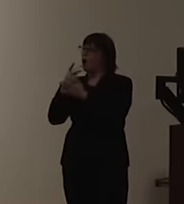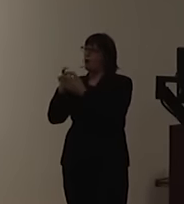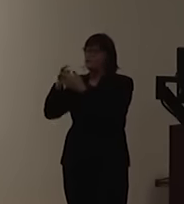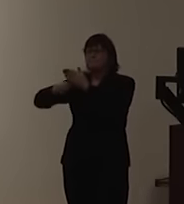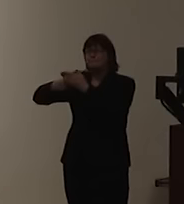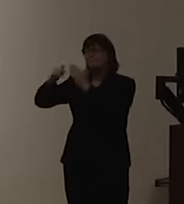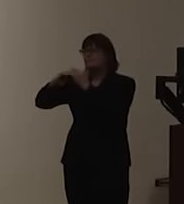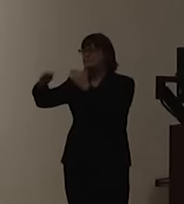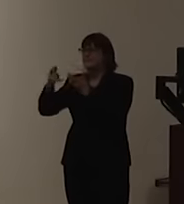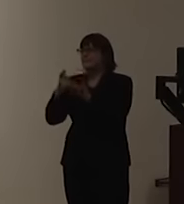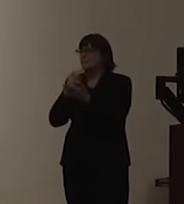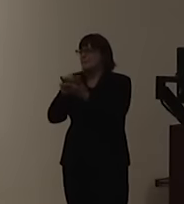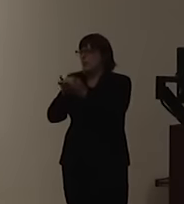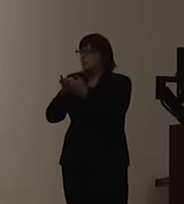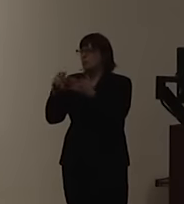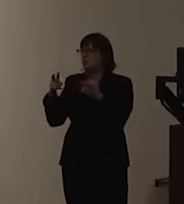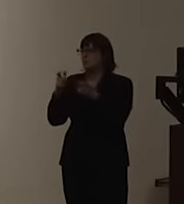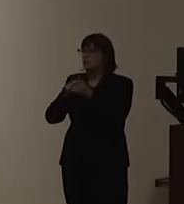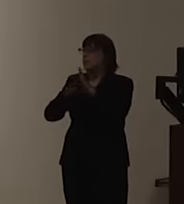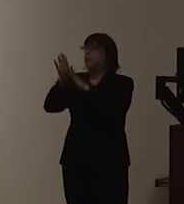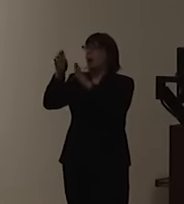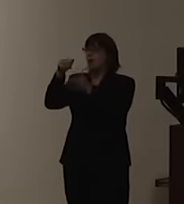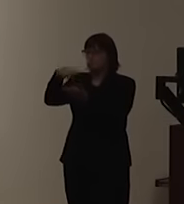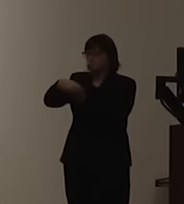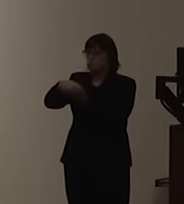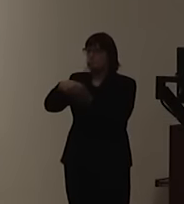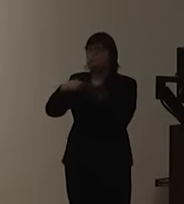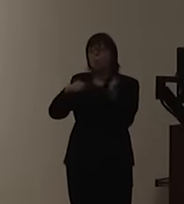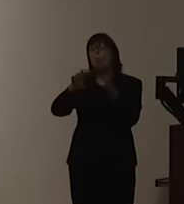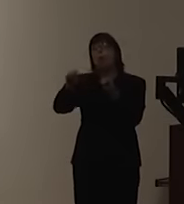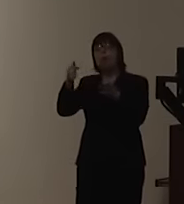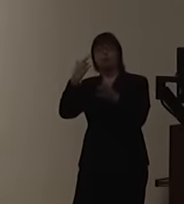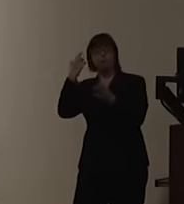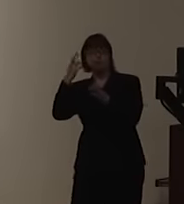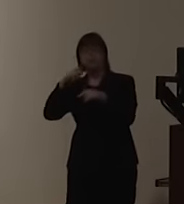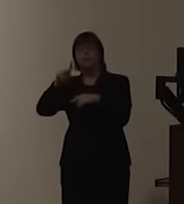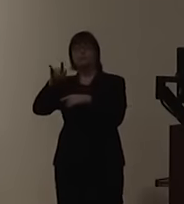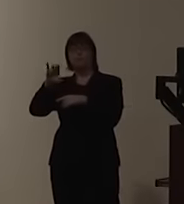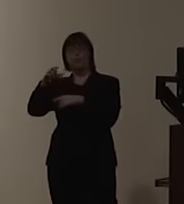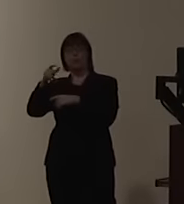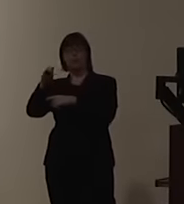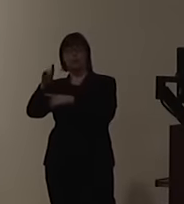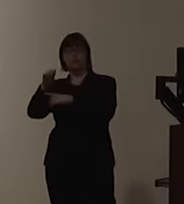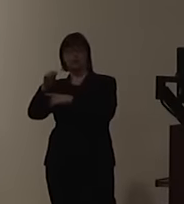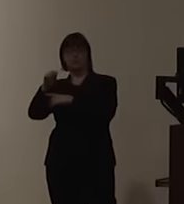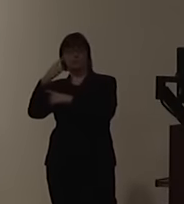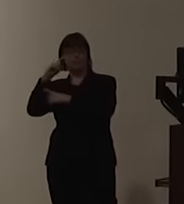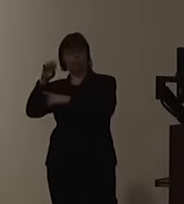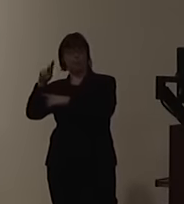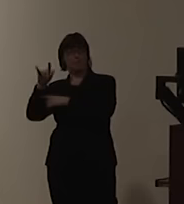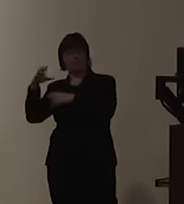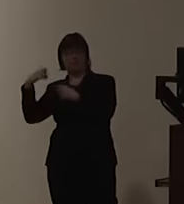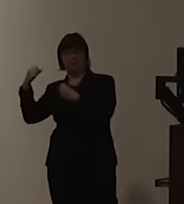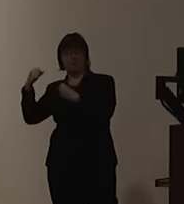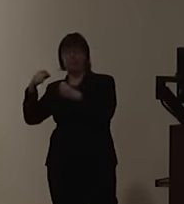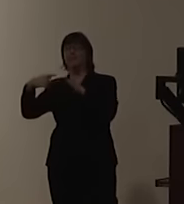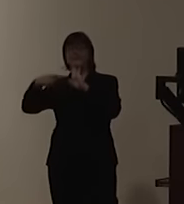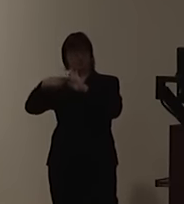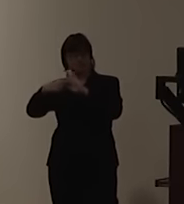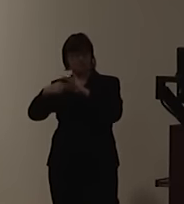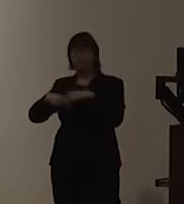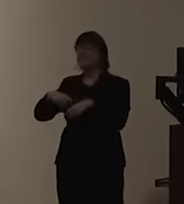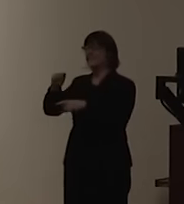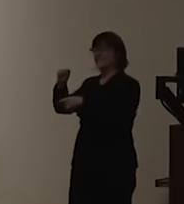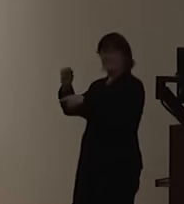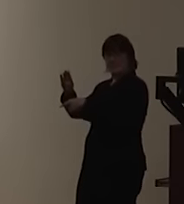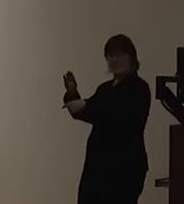time, then you say, okay, well, we got another logic, public goods for public health, right? You don't take care of tuberculosis free of